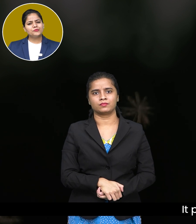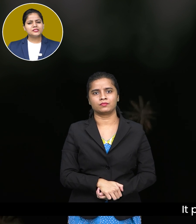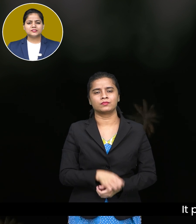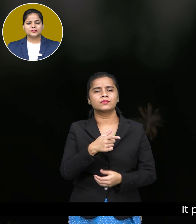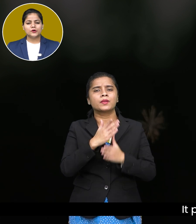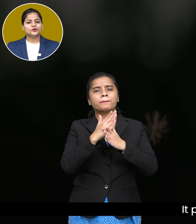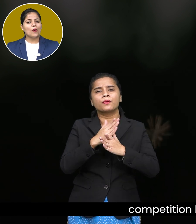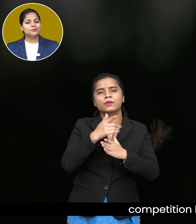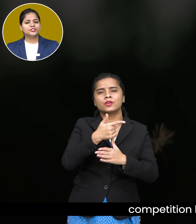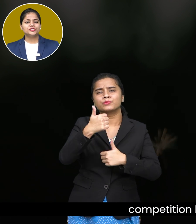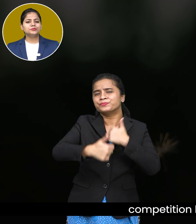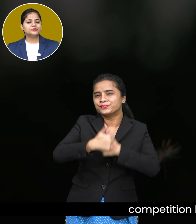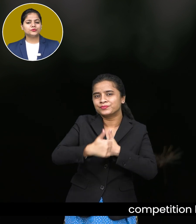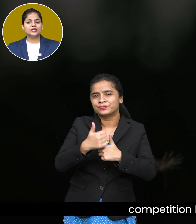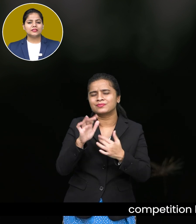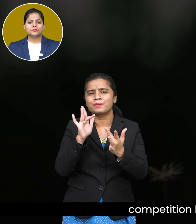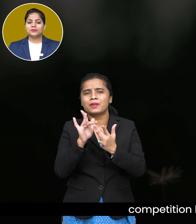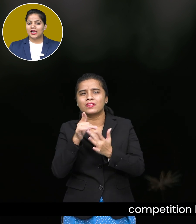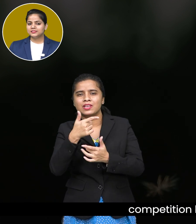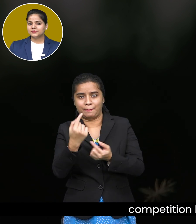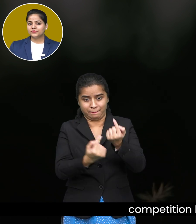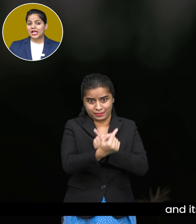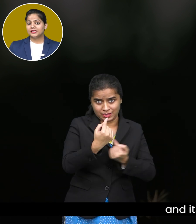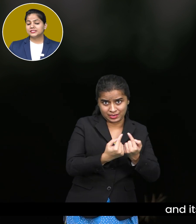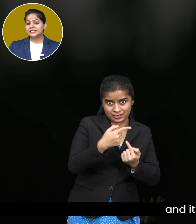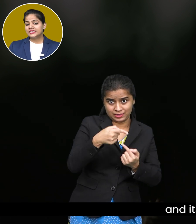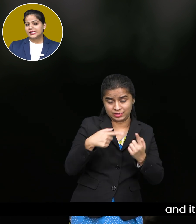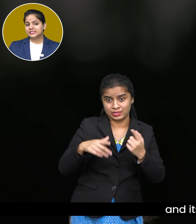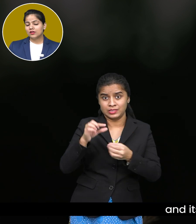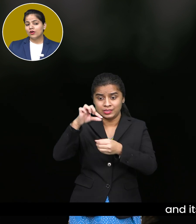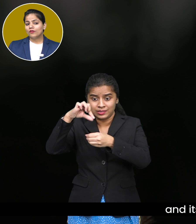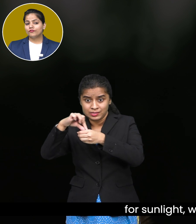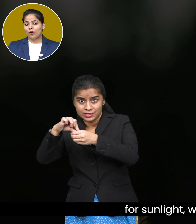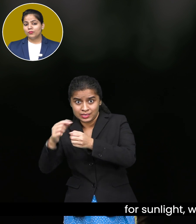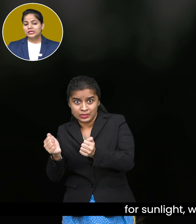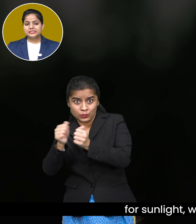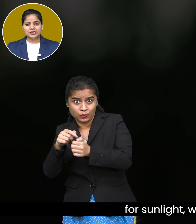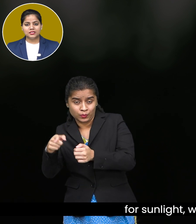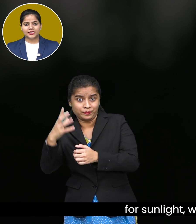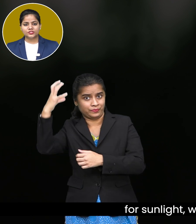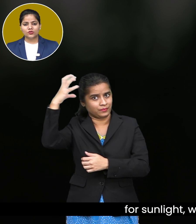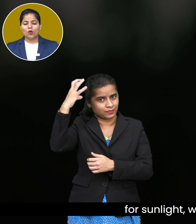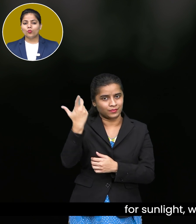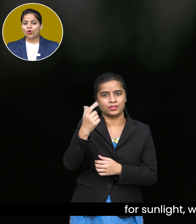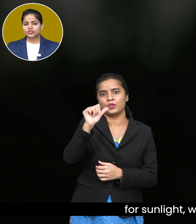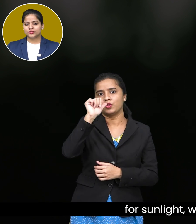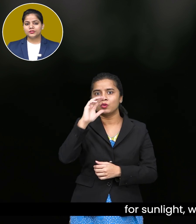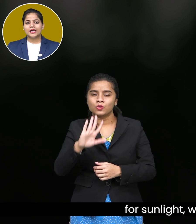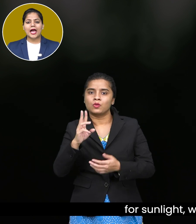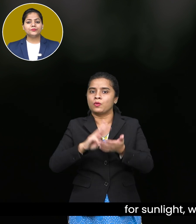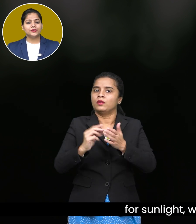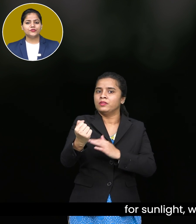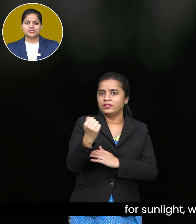It prevents competition between the plant and its seedlings from sunlight,